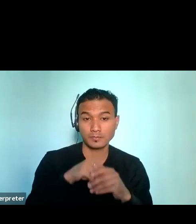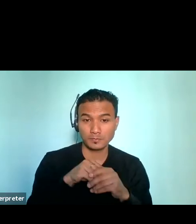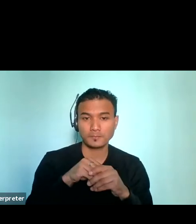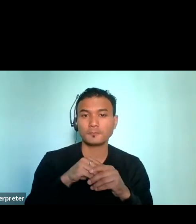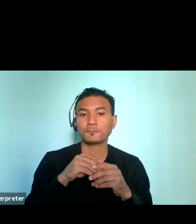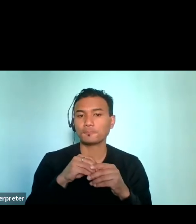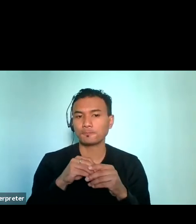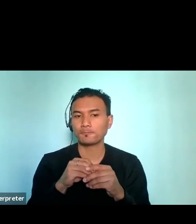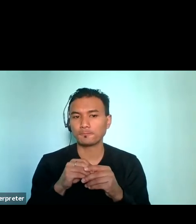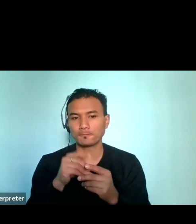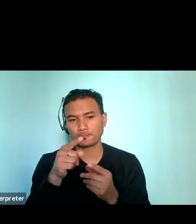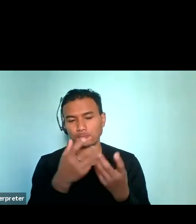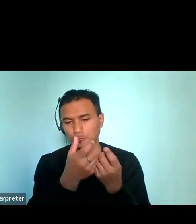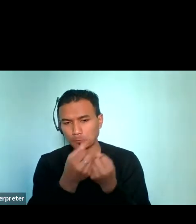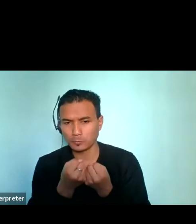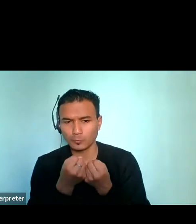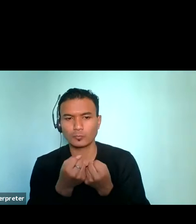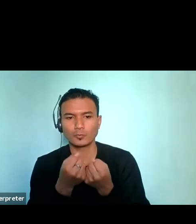to claim